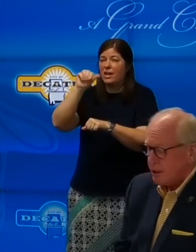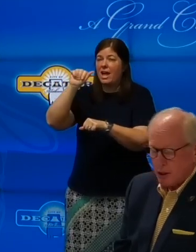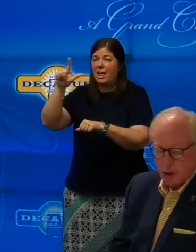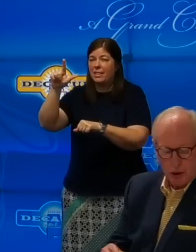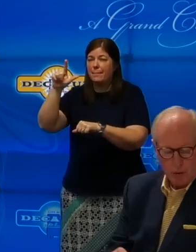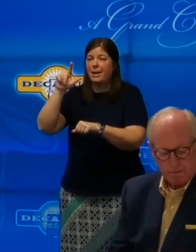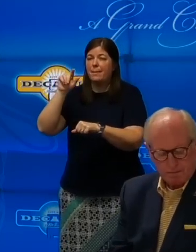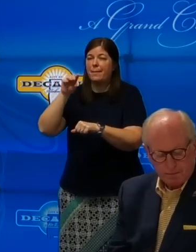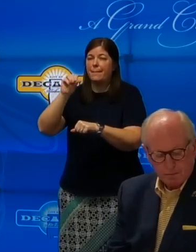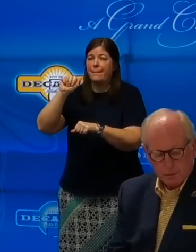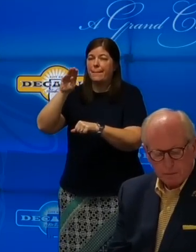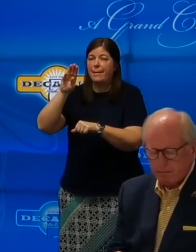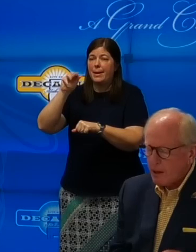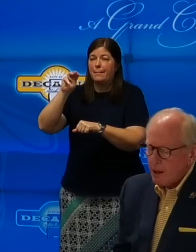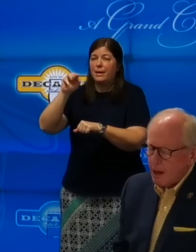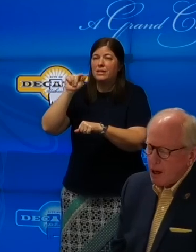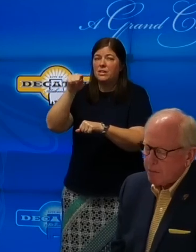labor.alabama.gov. So